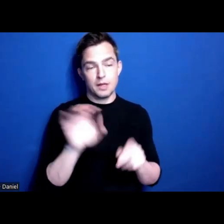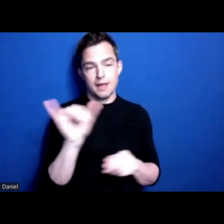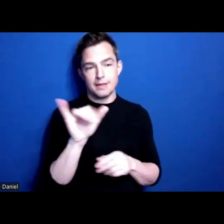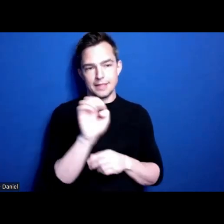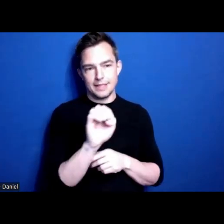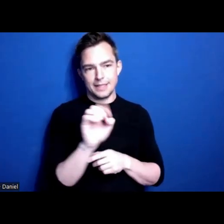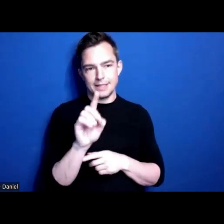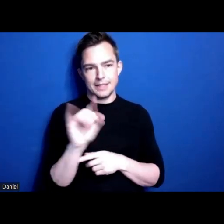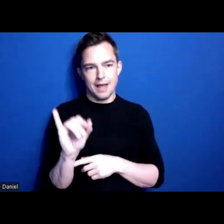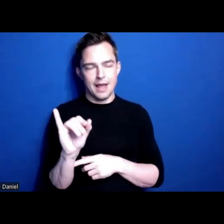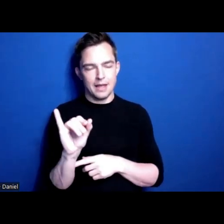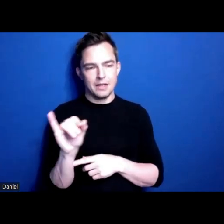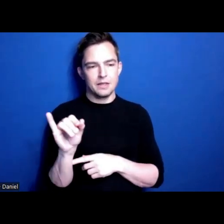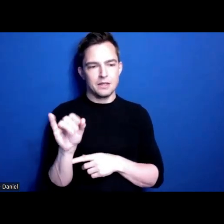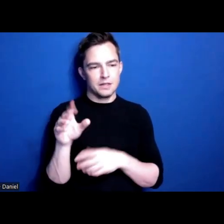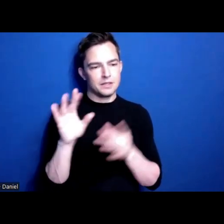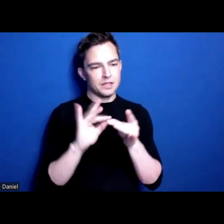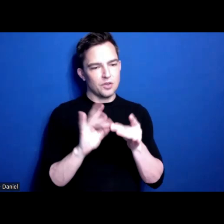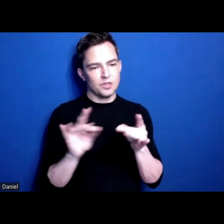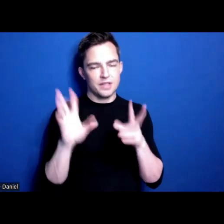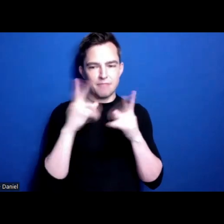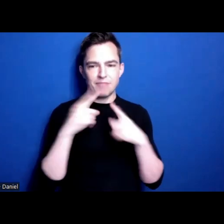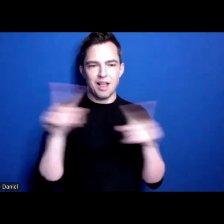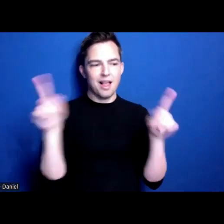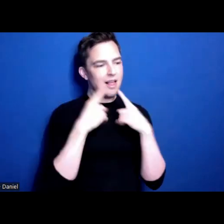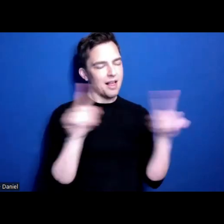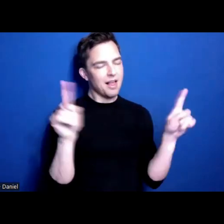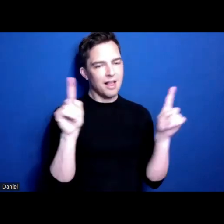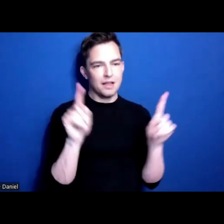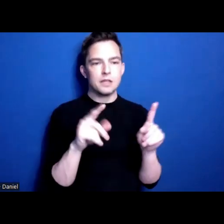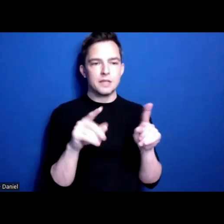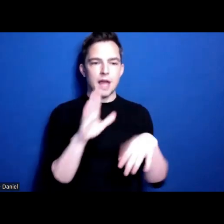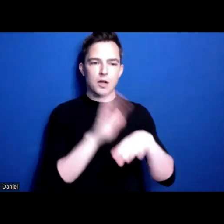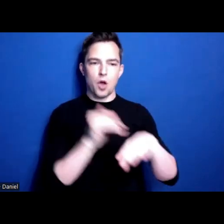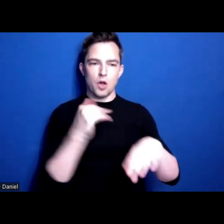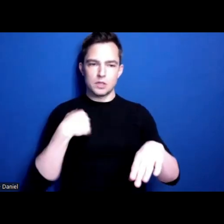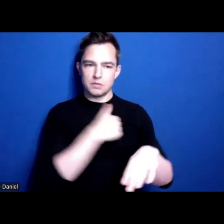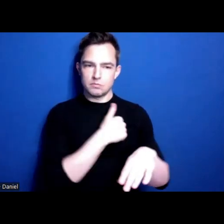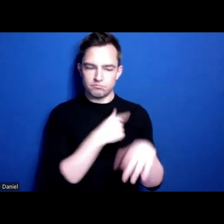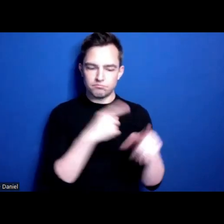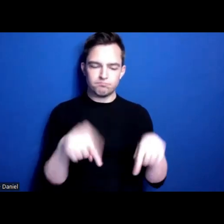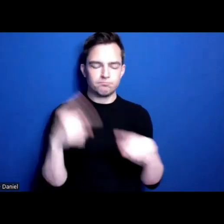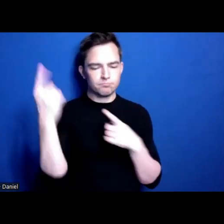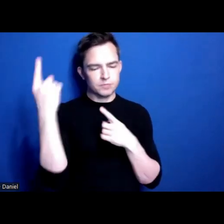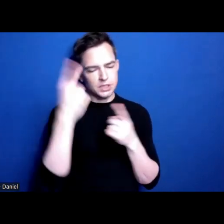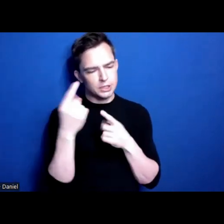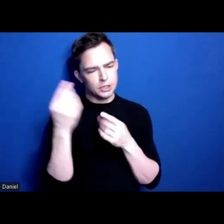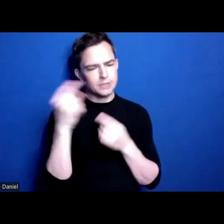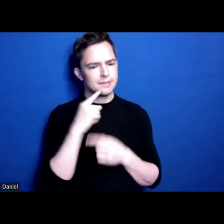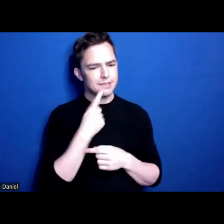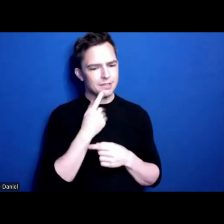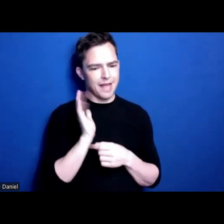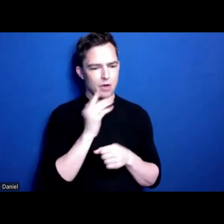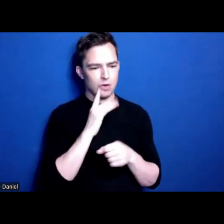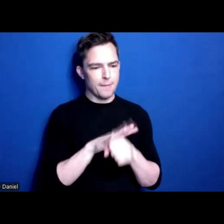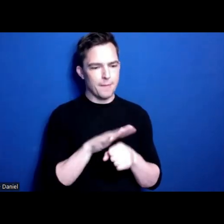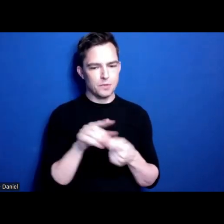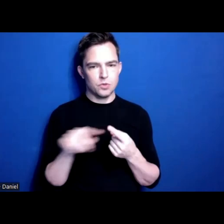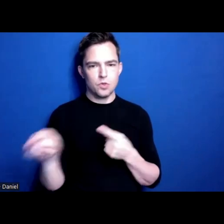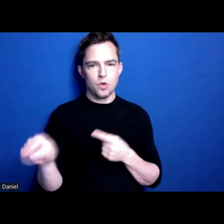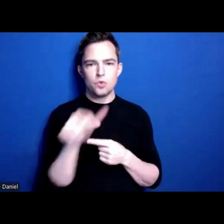discourses are so eager to proclaim, it calls on us to take seriously our commitments to those without